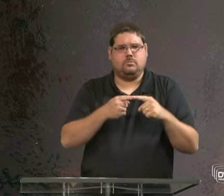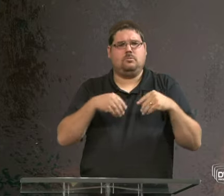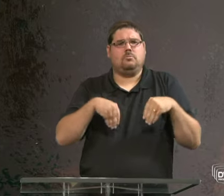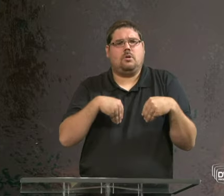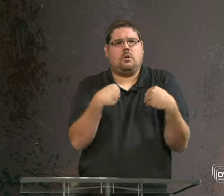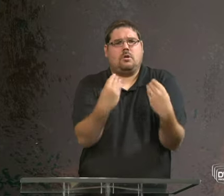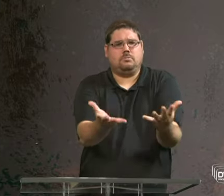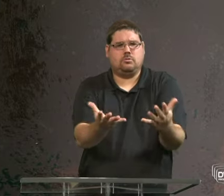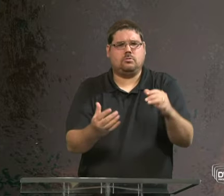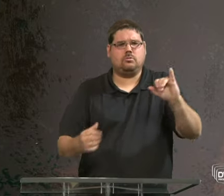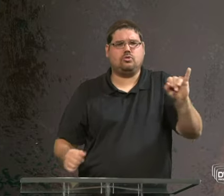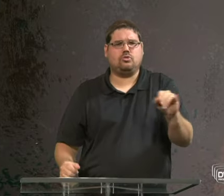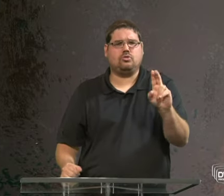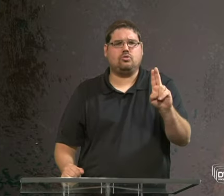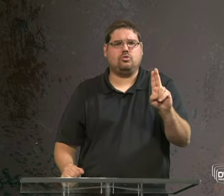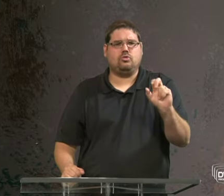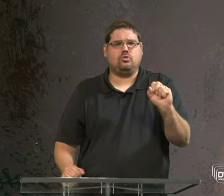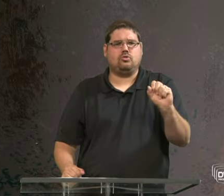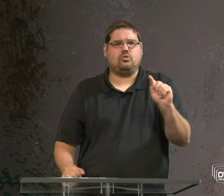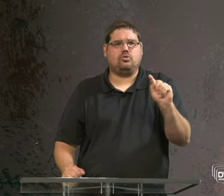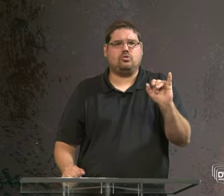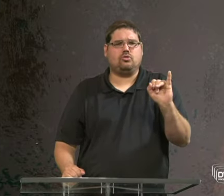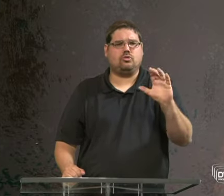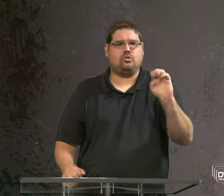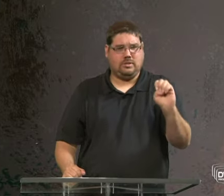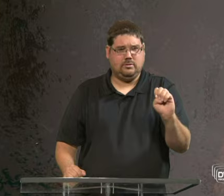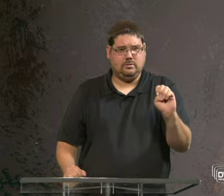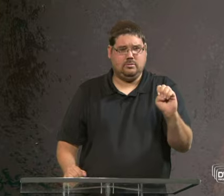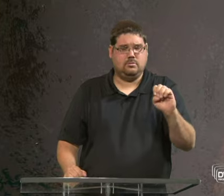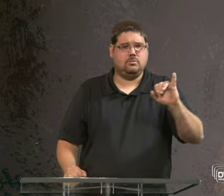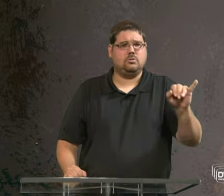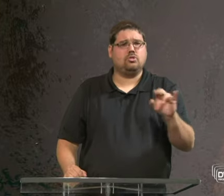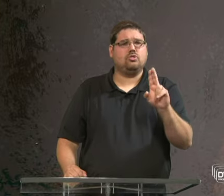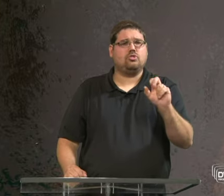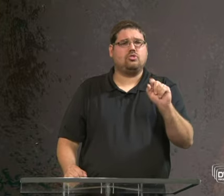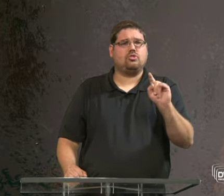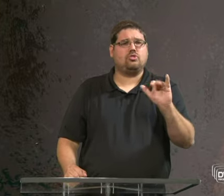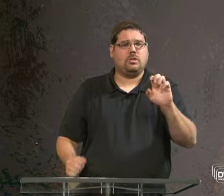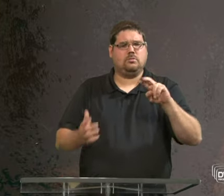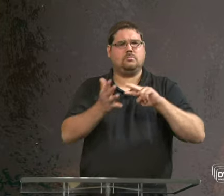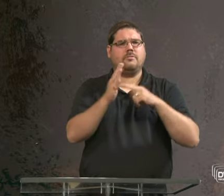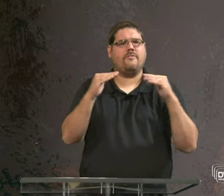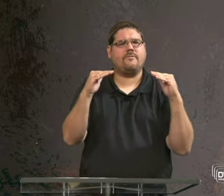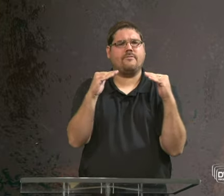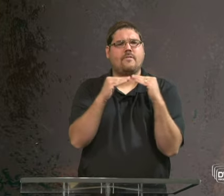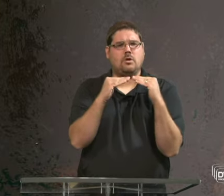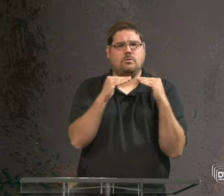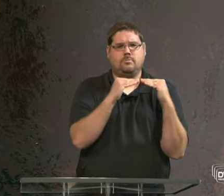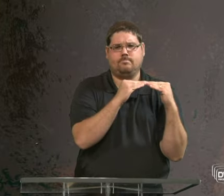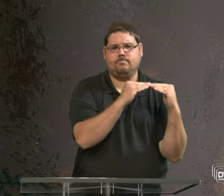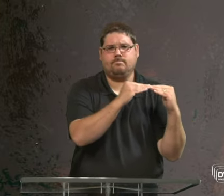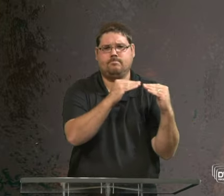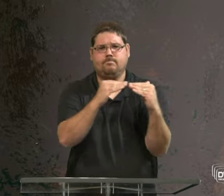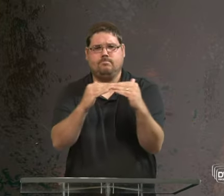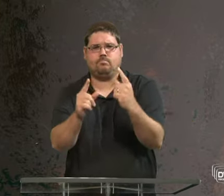law so I can administer justice appropriately. So justice means